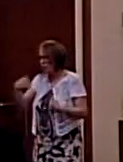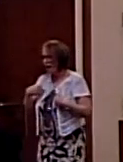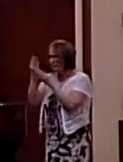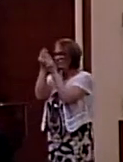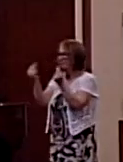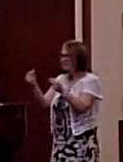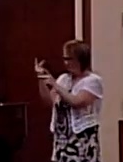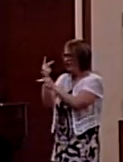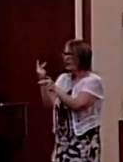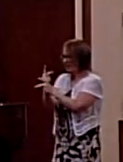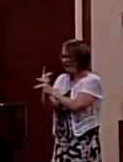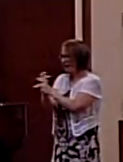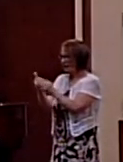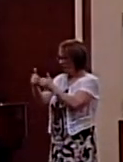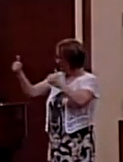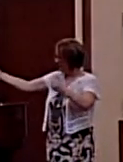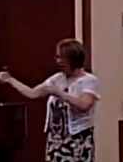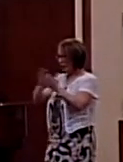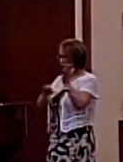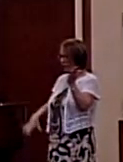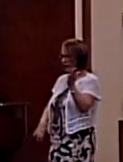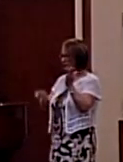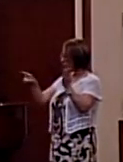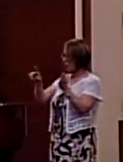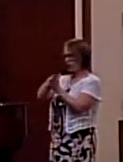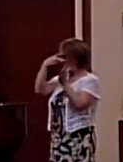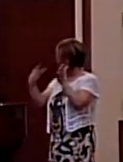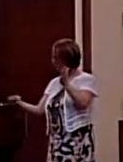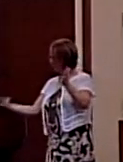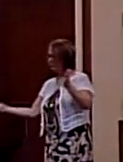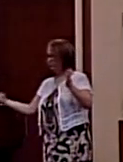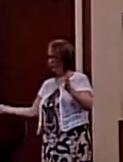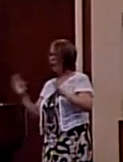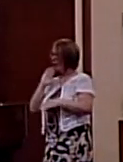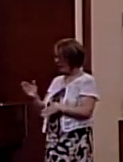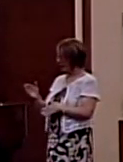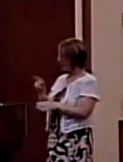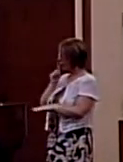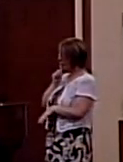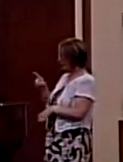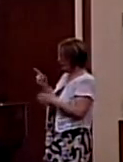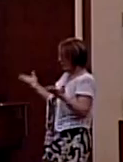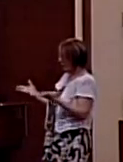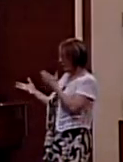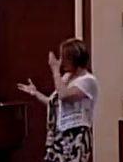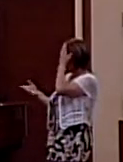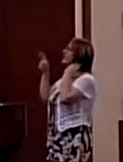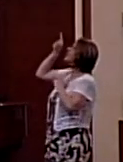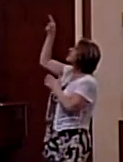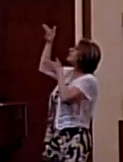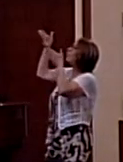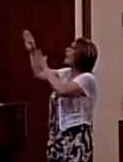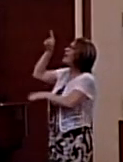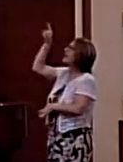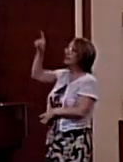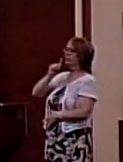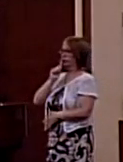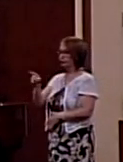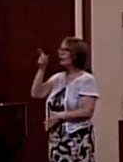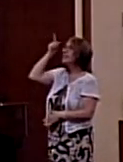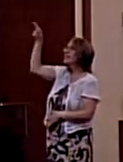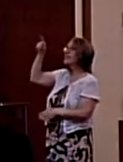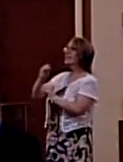from the side of Christ, it's time that crash and burn is going to come. The truth is simply this. He is the way. He is the truth. He